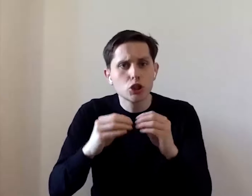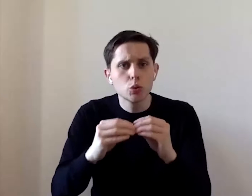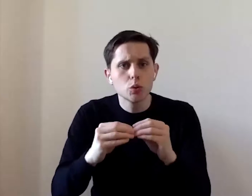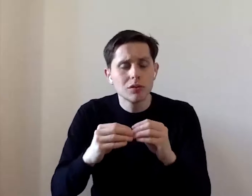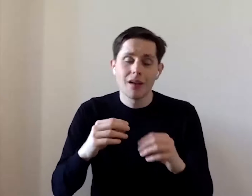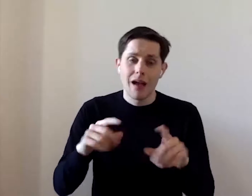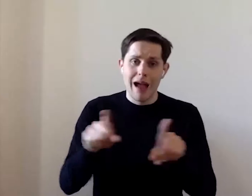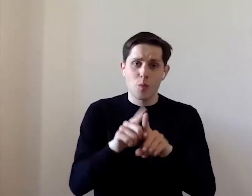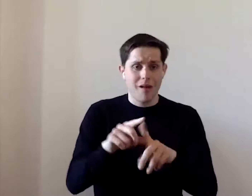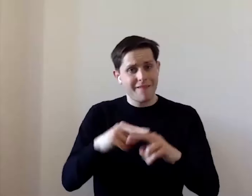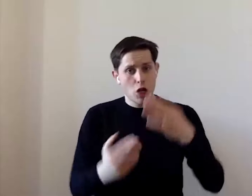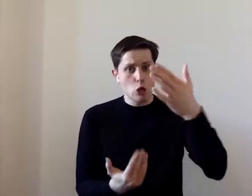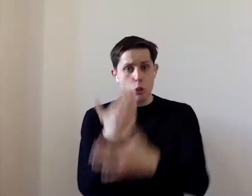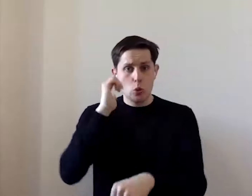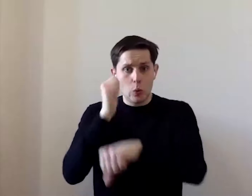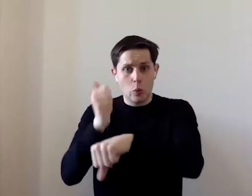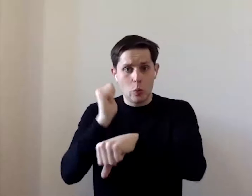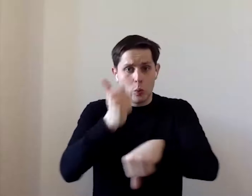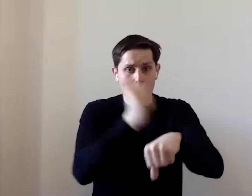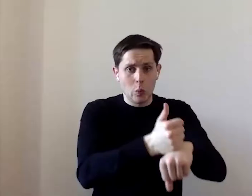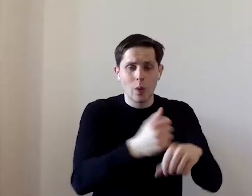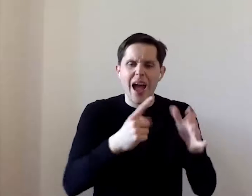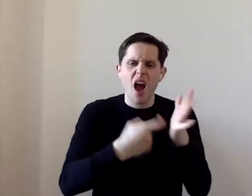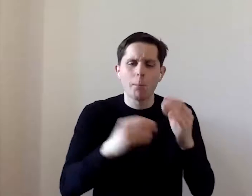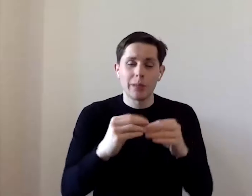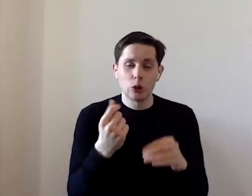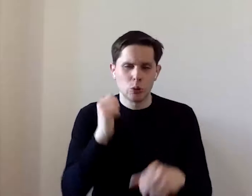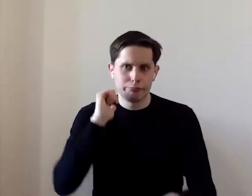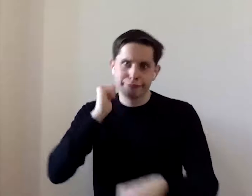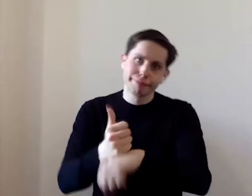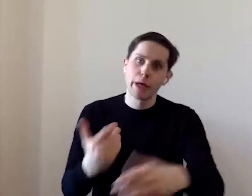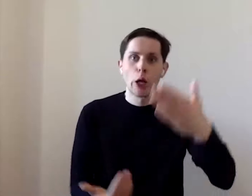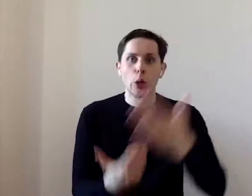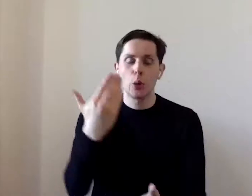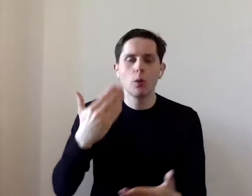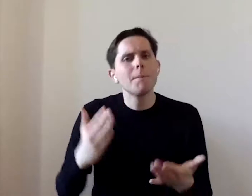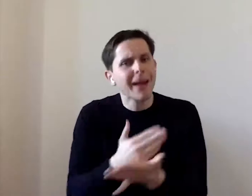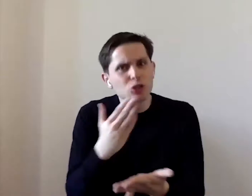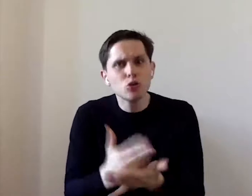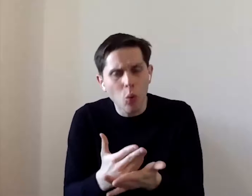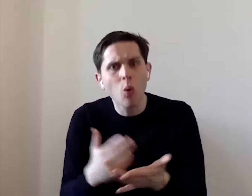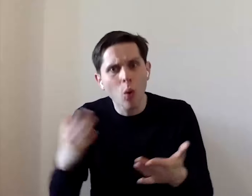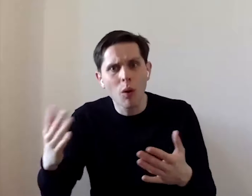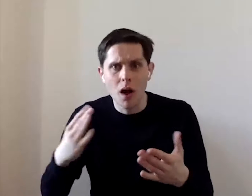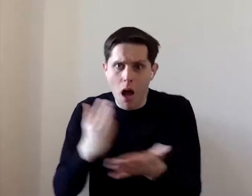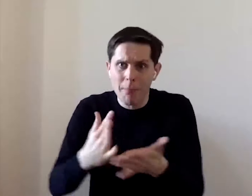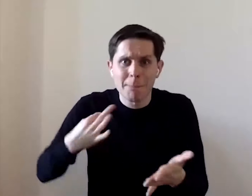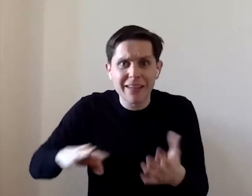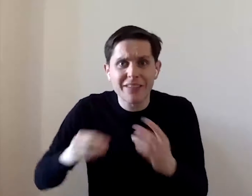possibly on disabled students, both current and future. So we need to ensure, or they need to ensure more so,